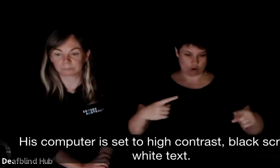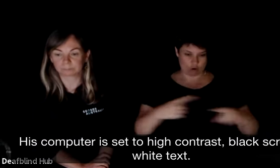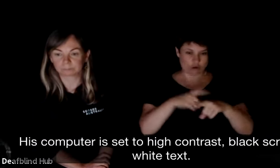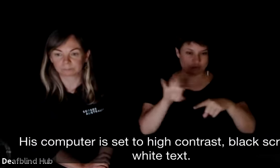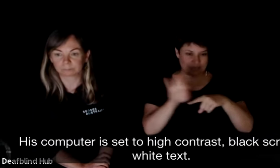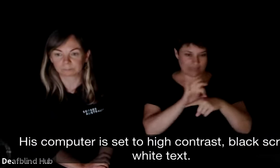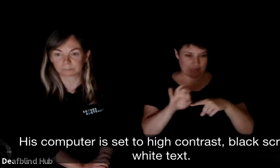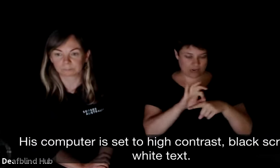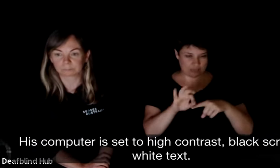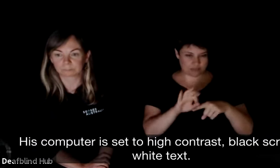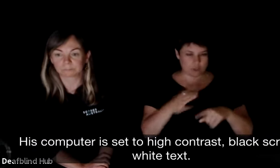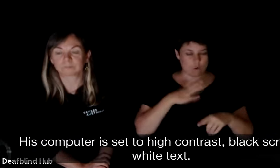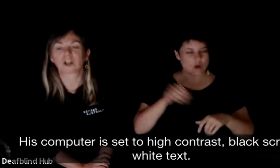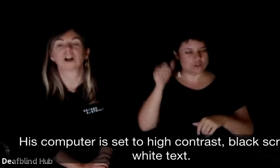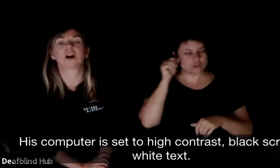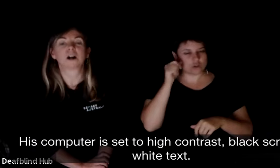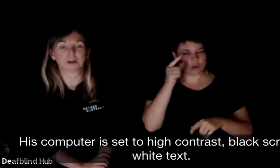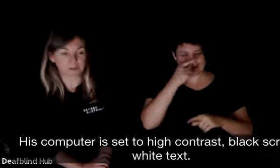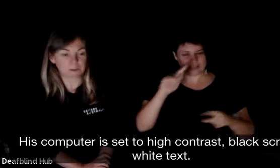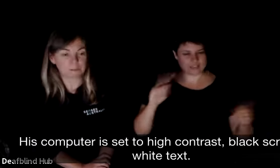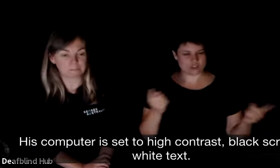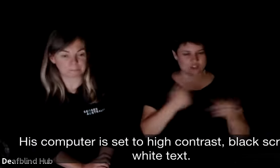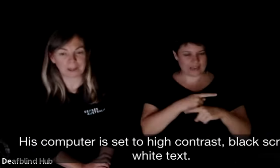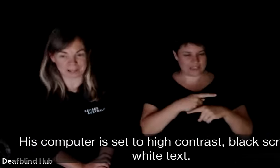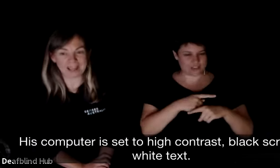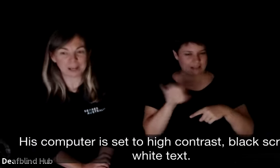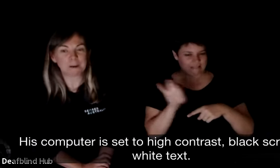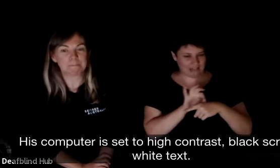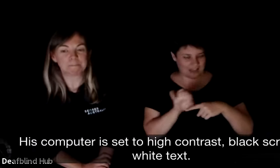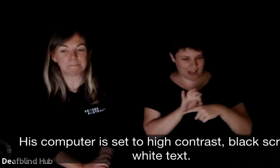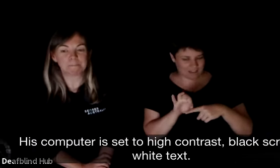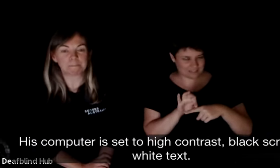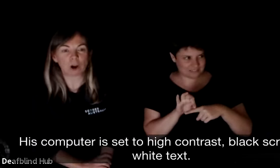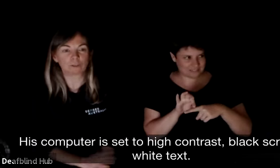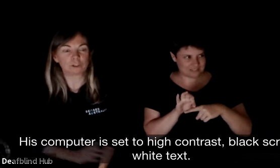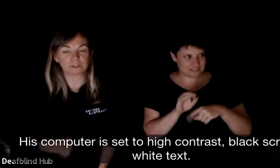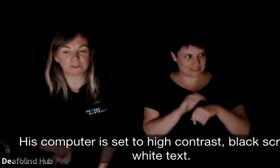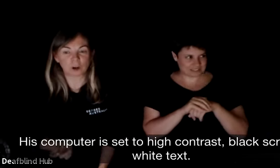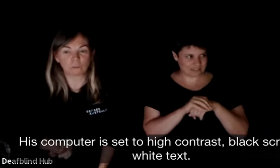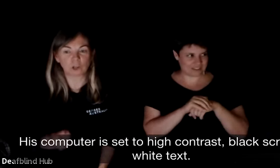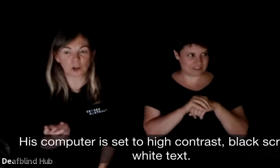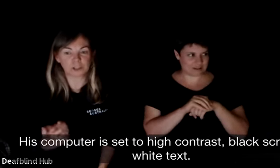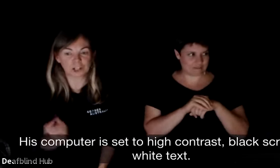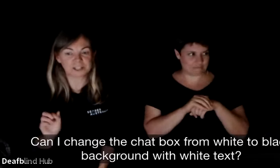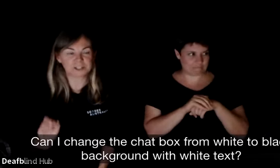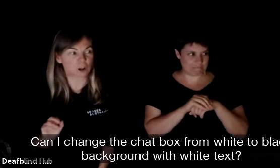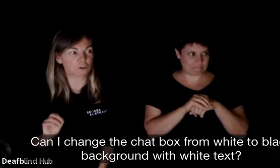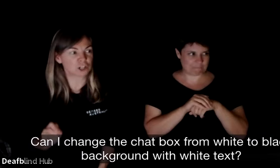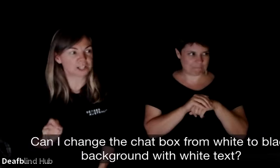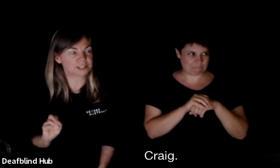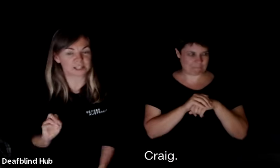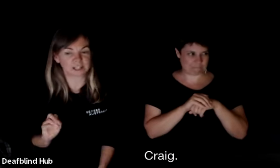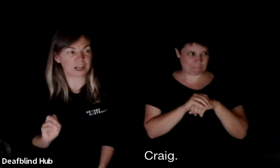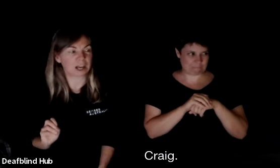black background with white text? Craig. Okay. I will go to Justin.